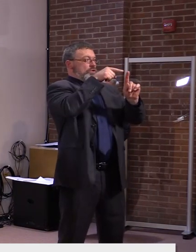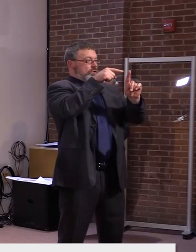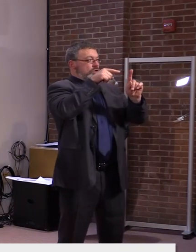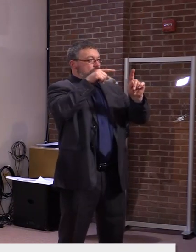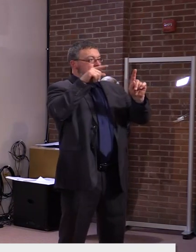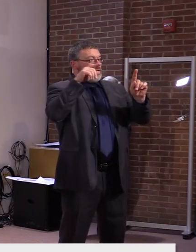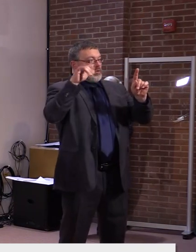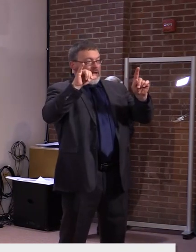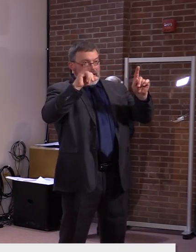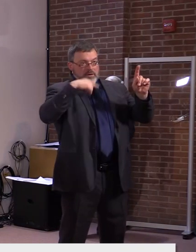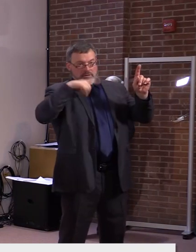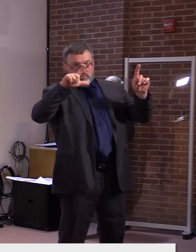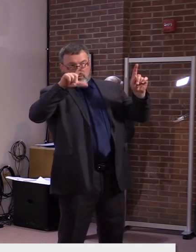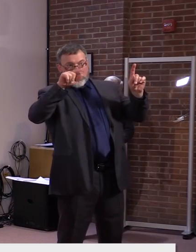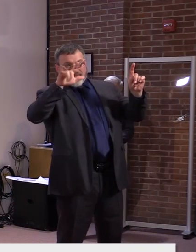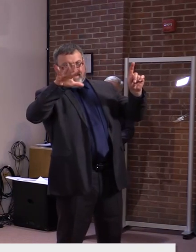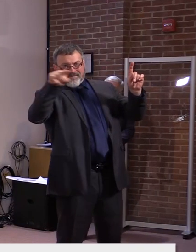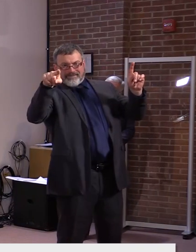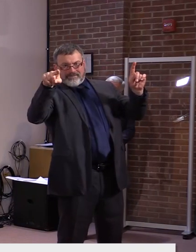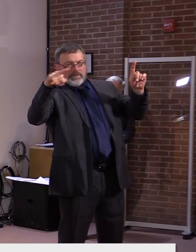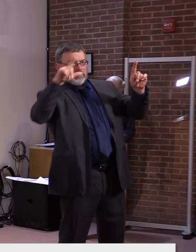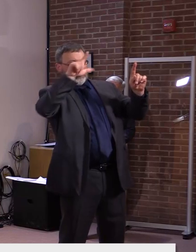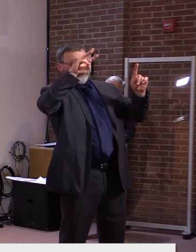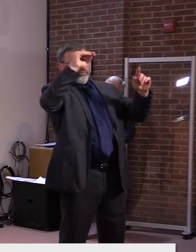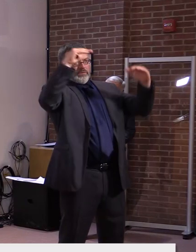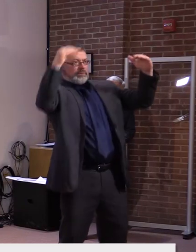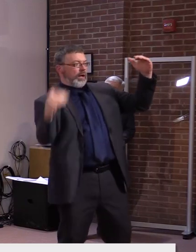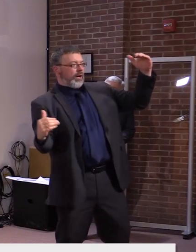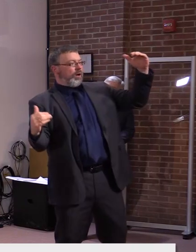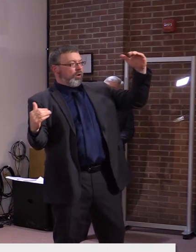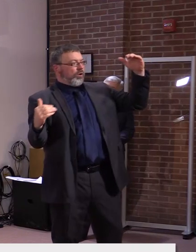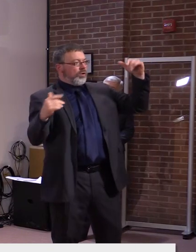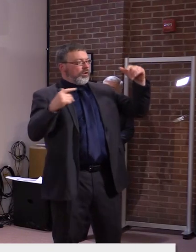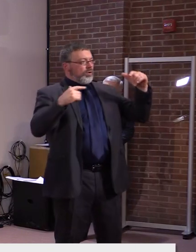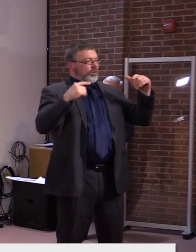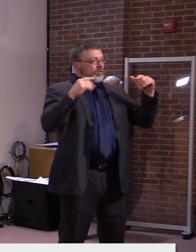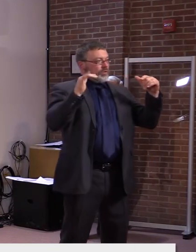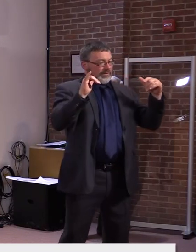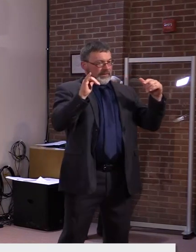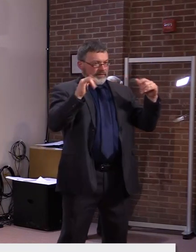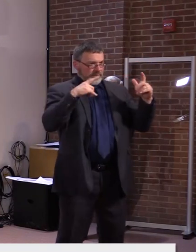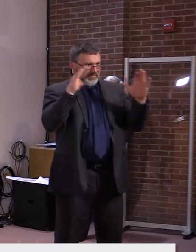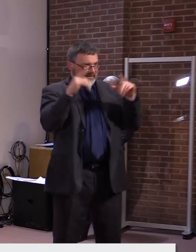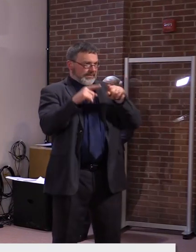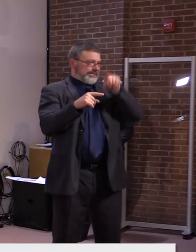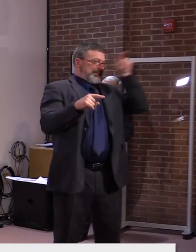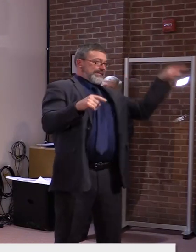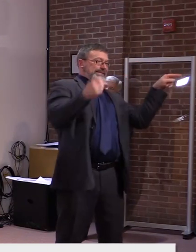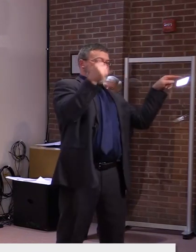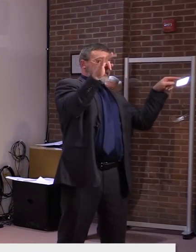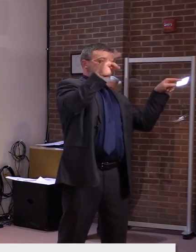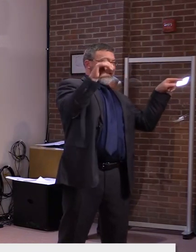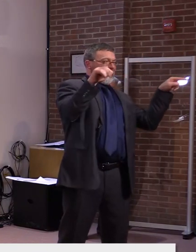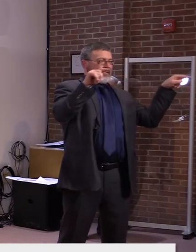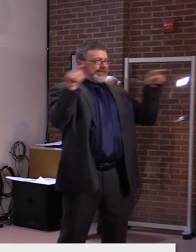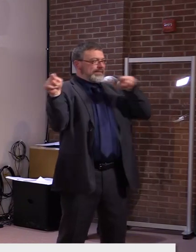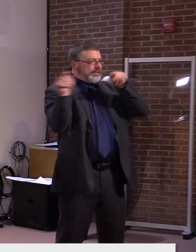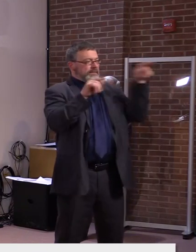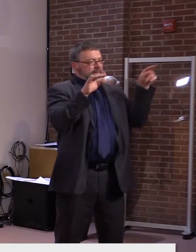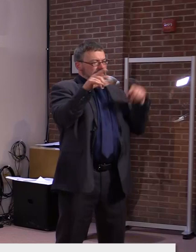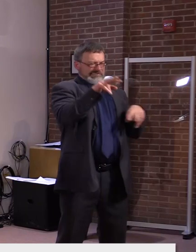below 1990 levels by 2030. And in the aggregate, those targets make sense. The challenge at times